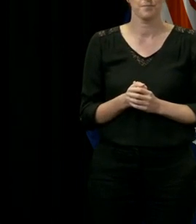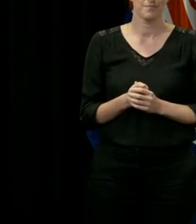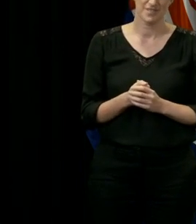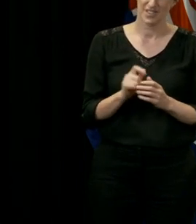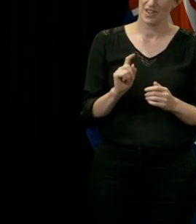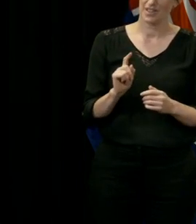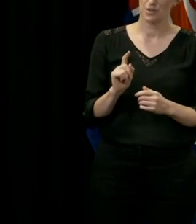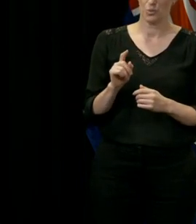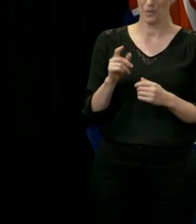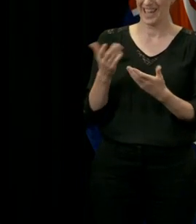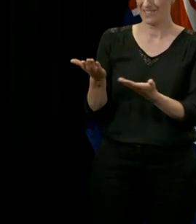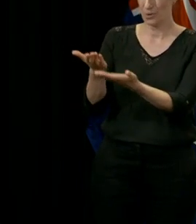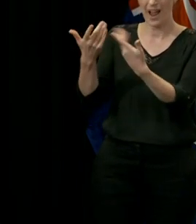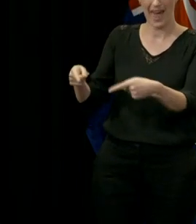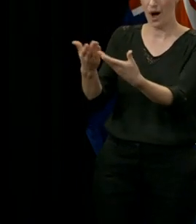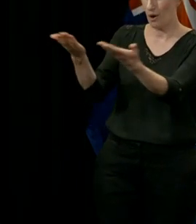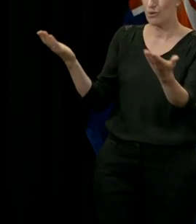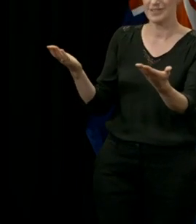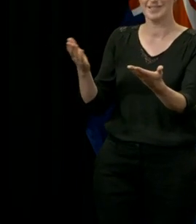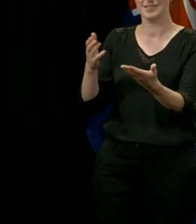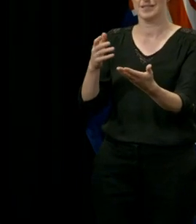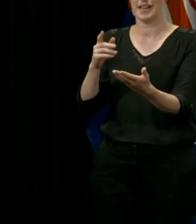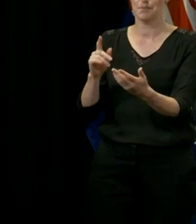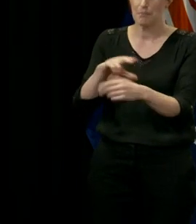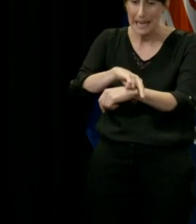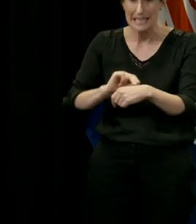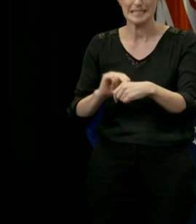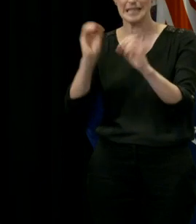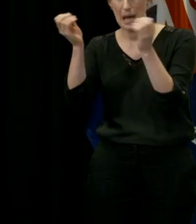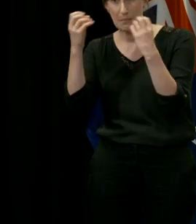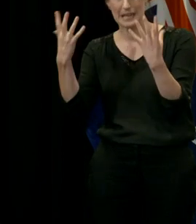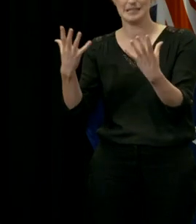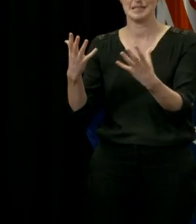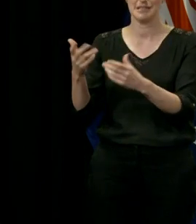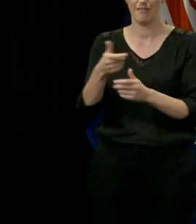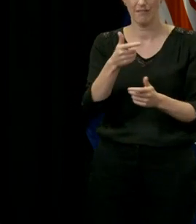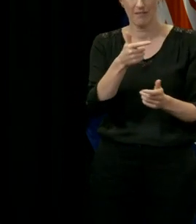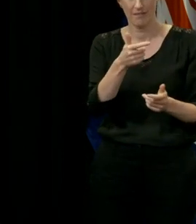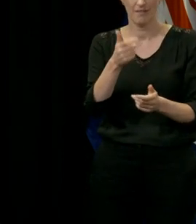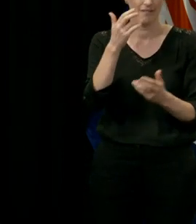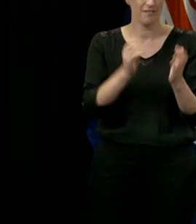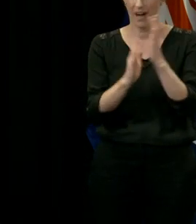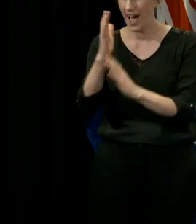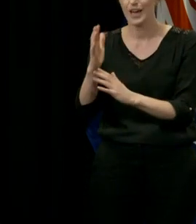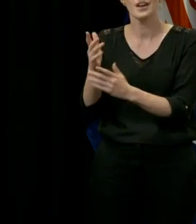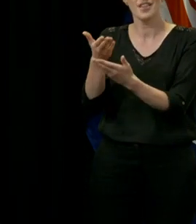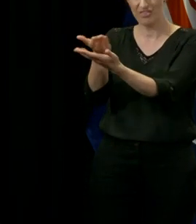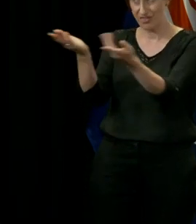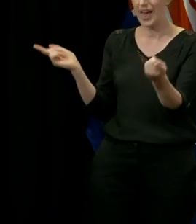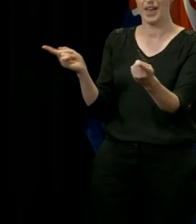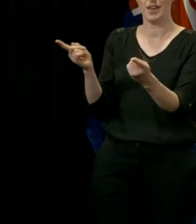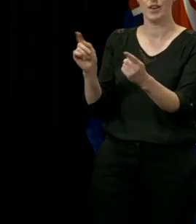first responders can do their job, and then we work through everything from there. But yes, first responders would always do their